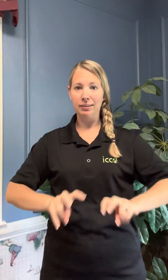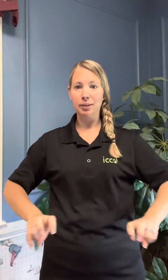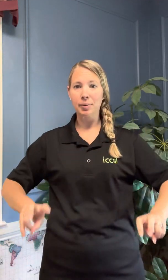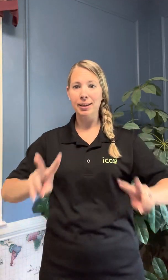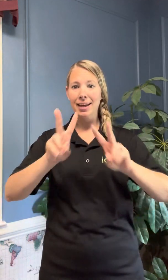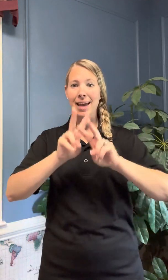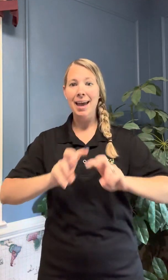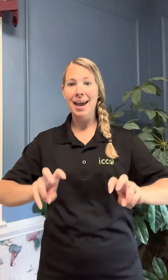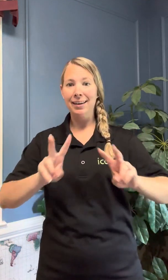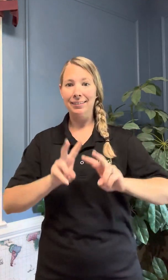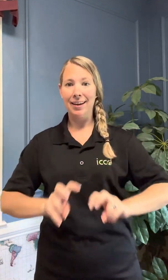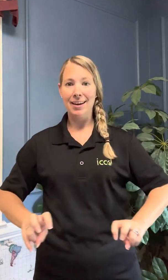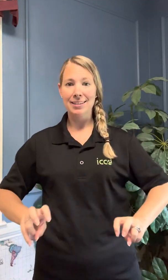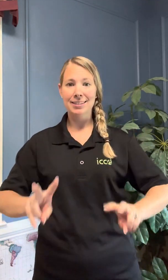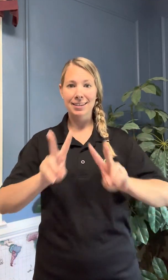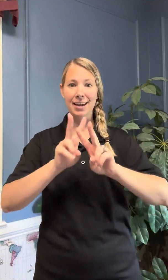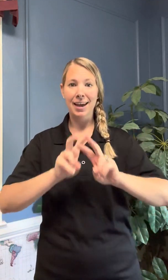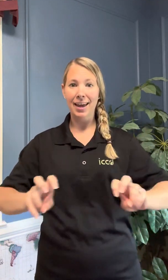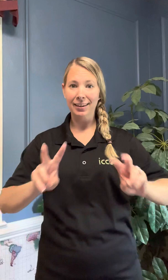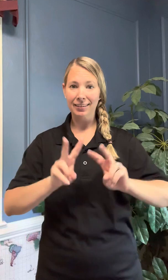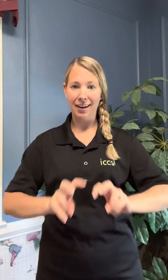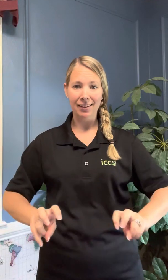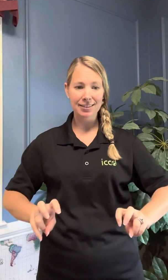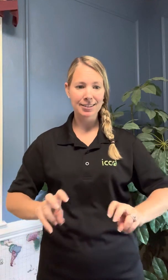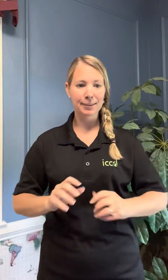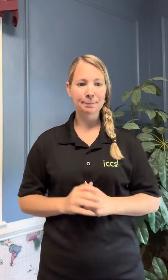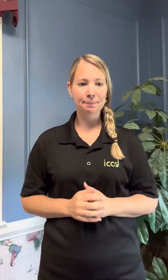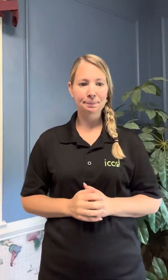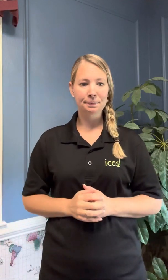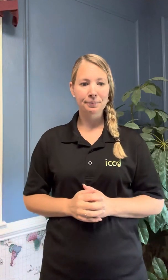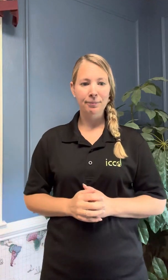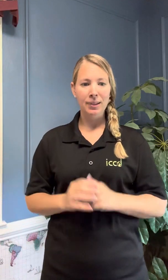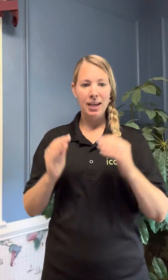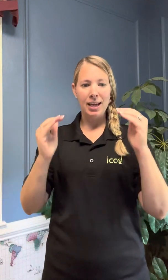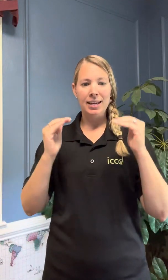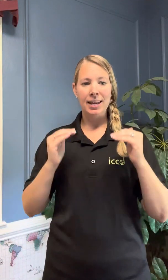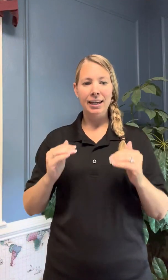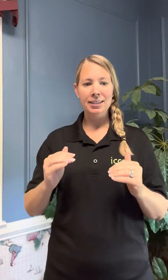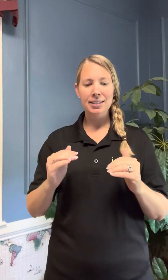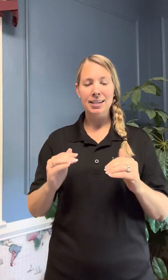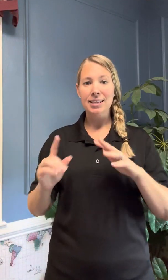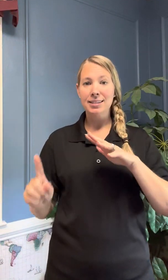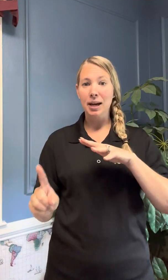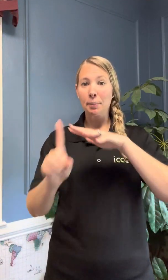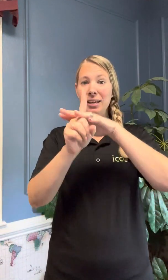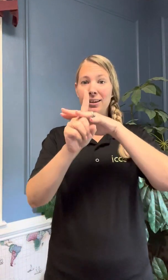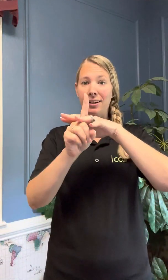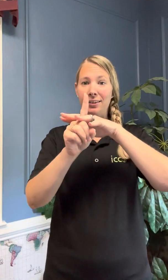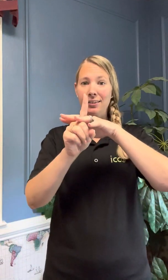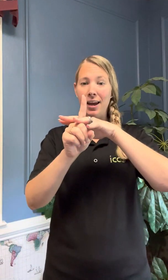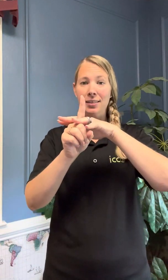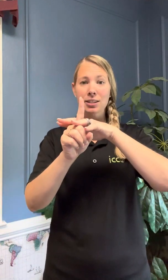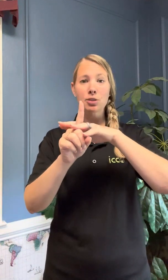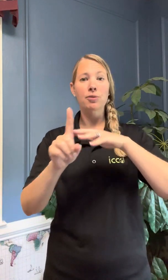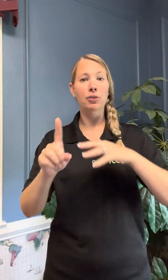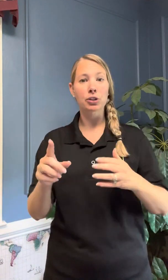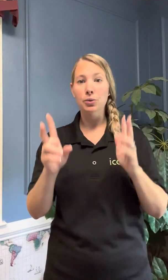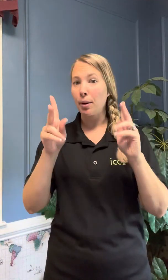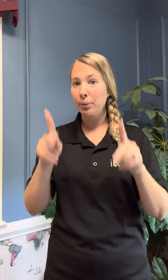bit. Analyze, analyze. Next is appear, and this is referring to a